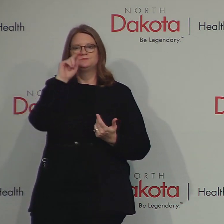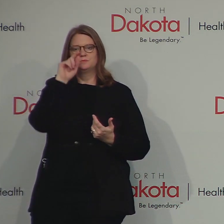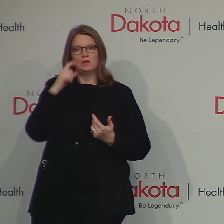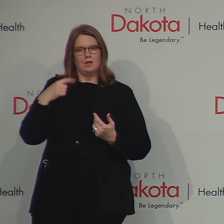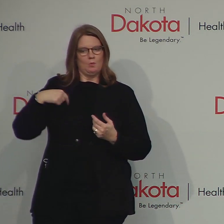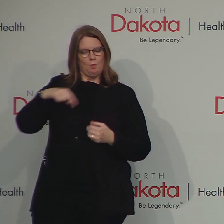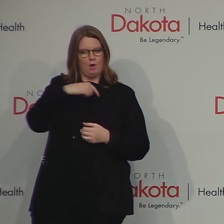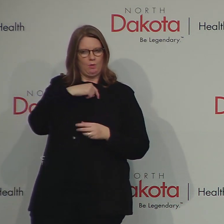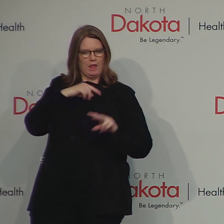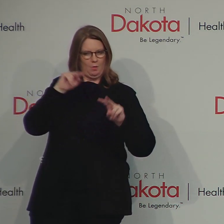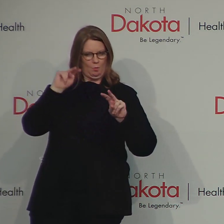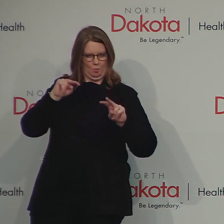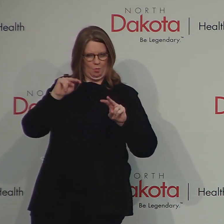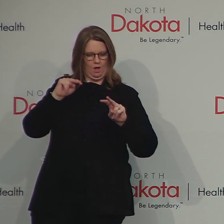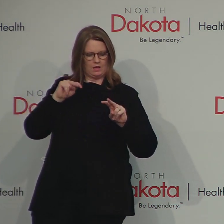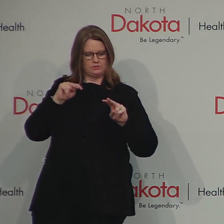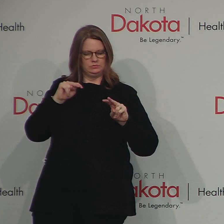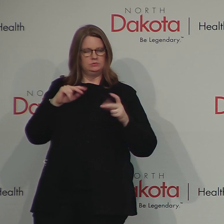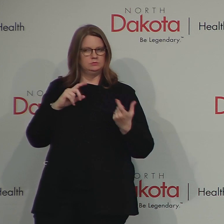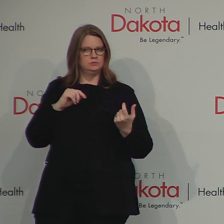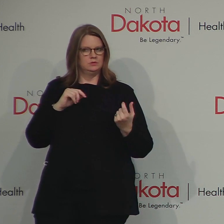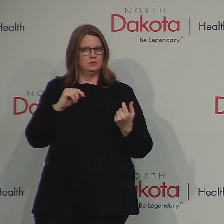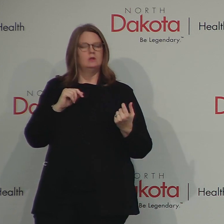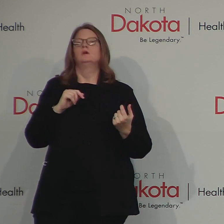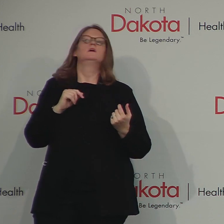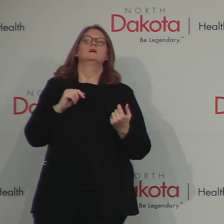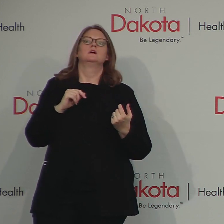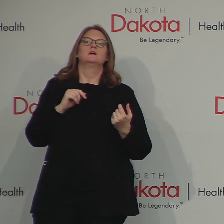earlier, the